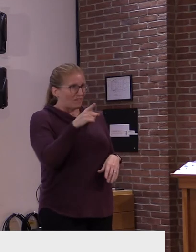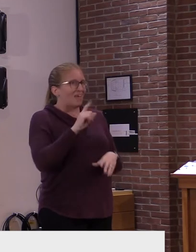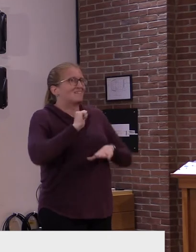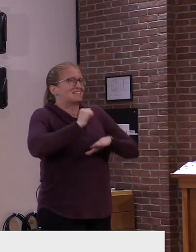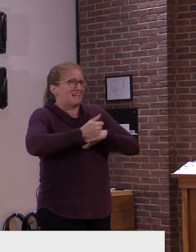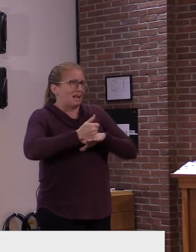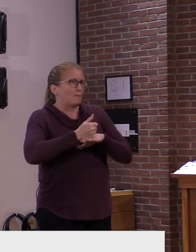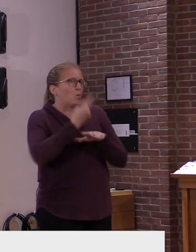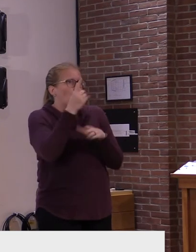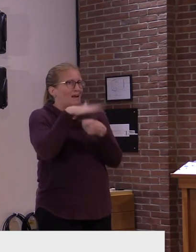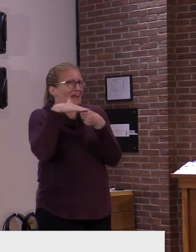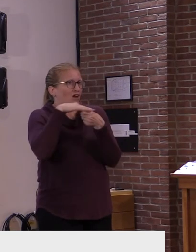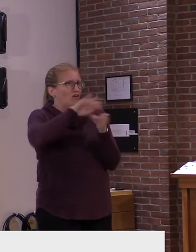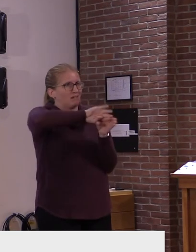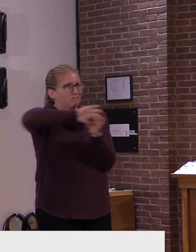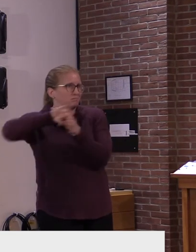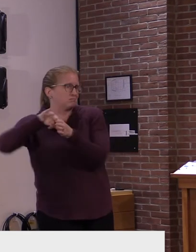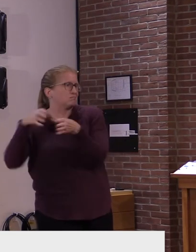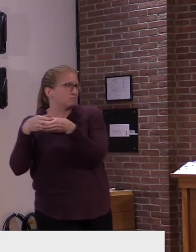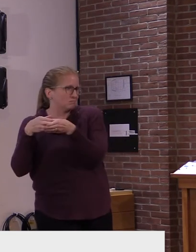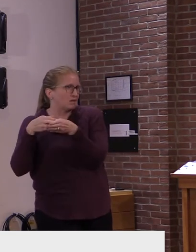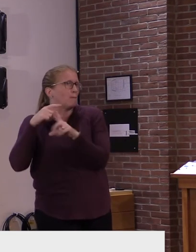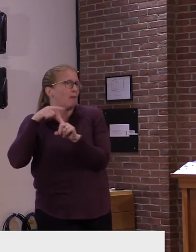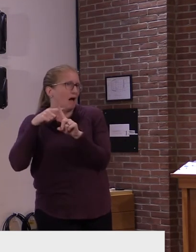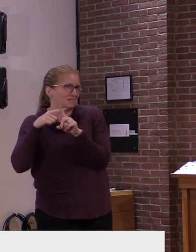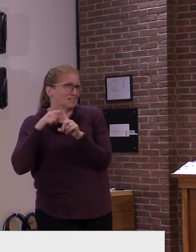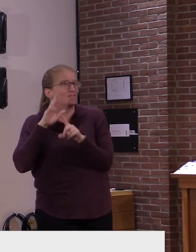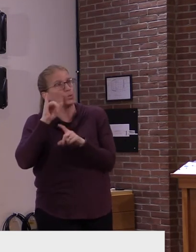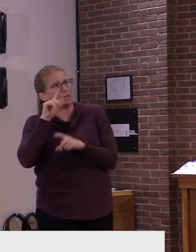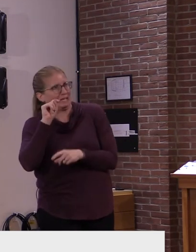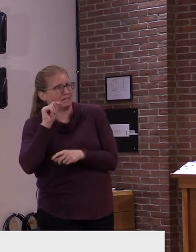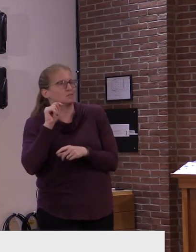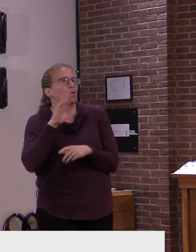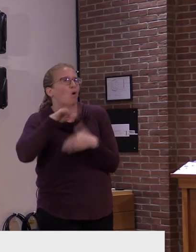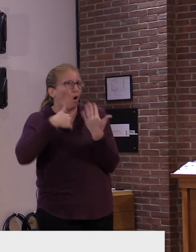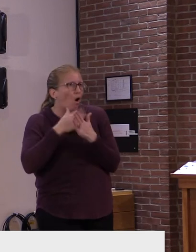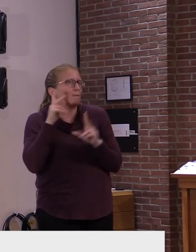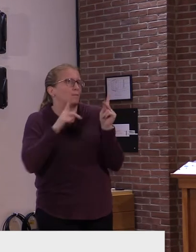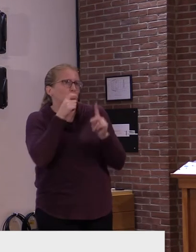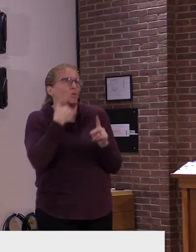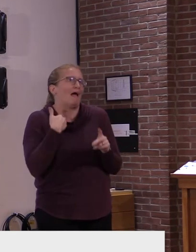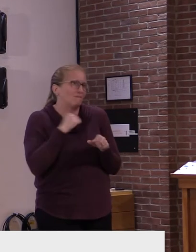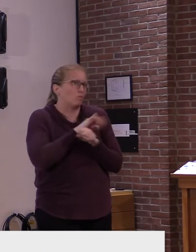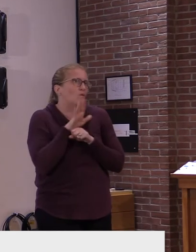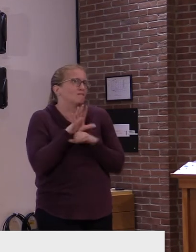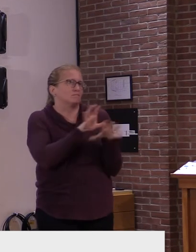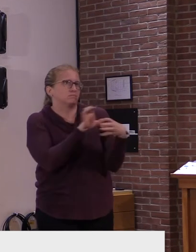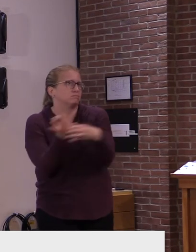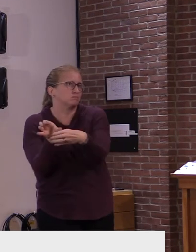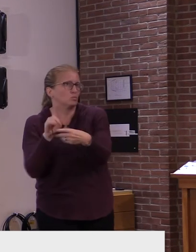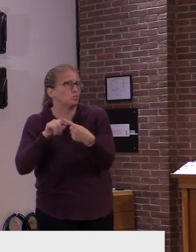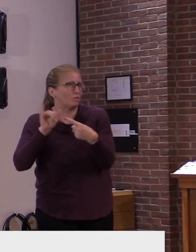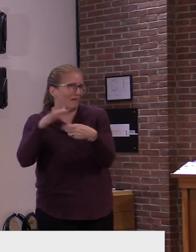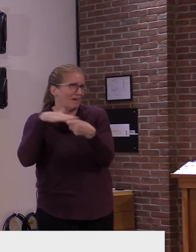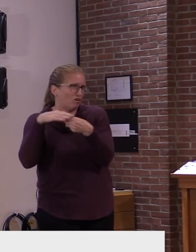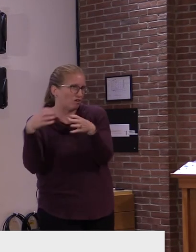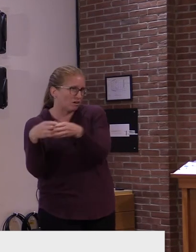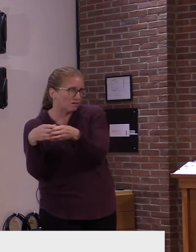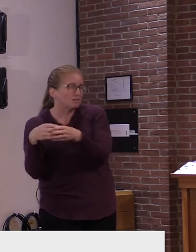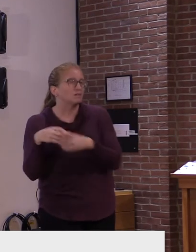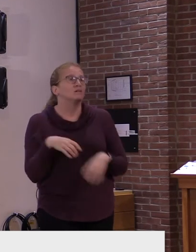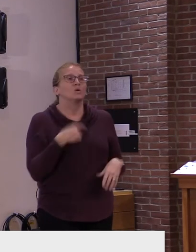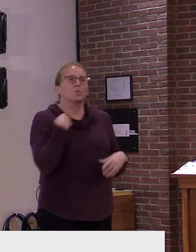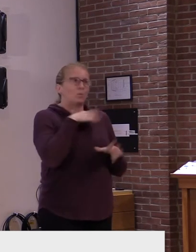cohorting staff and and residents all ppe has been deployed uh to